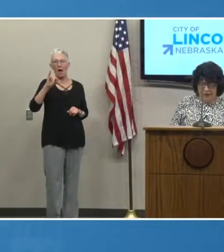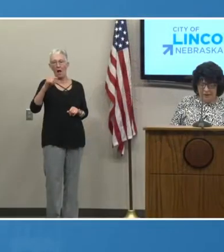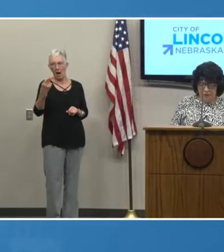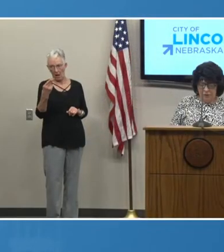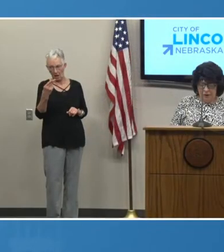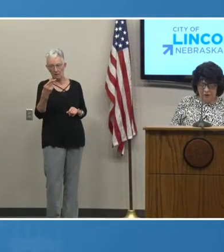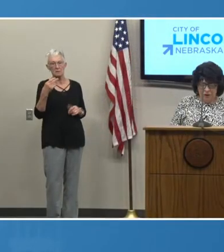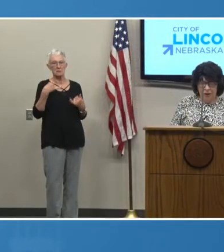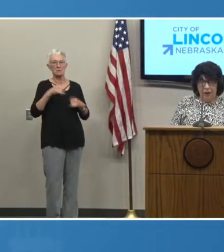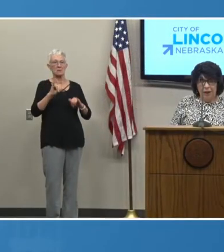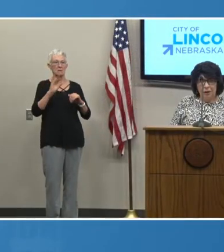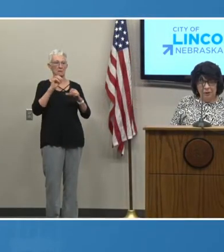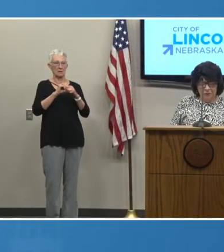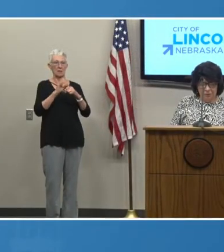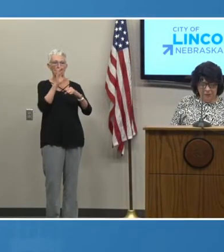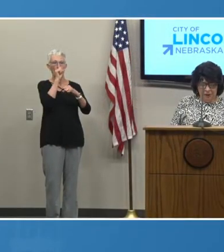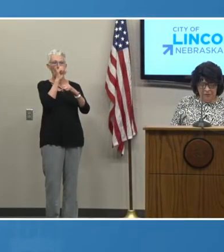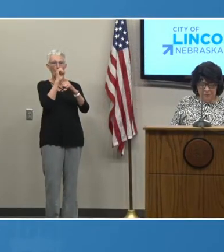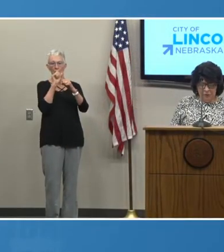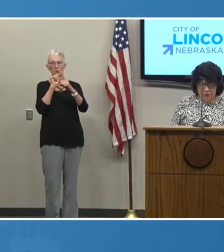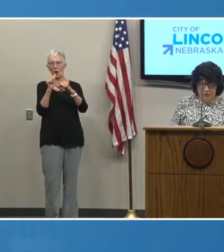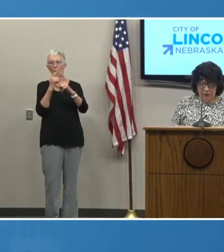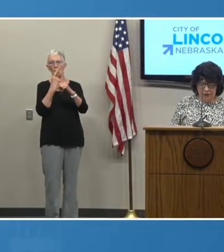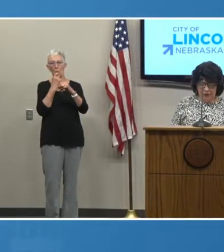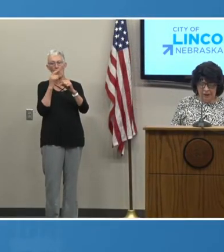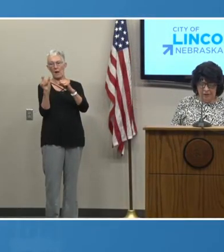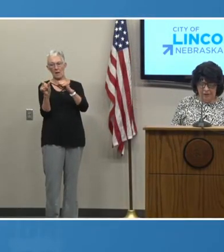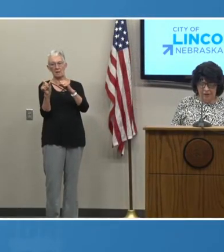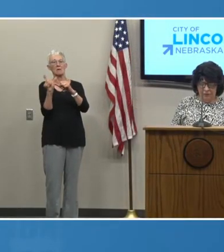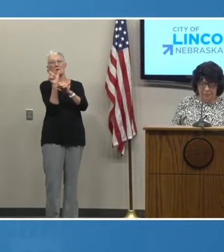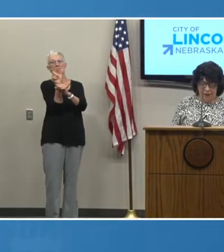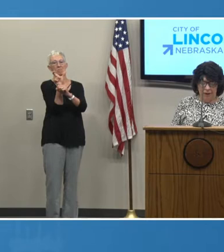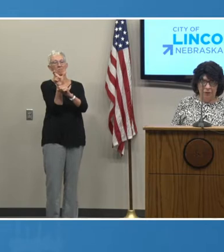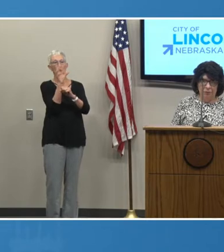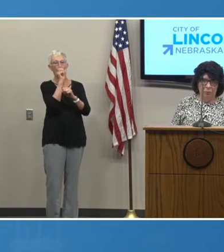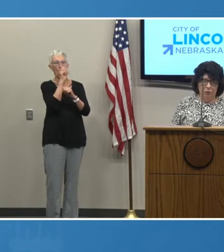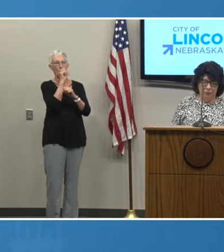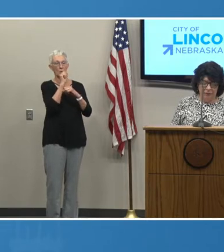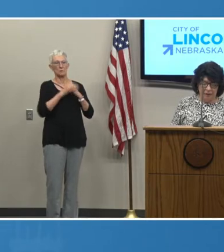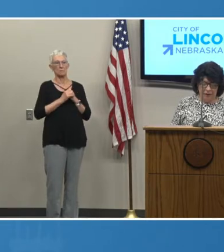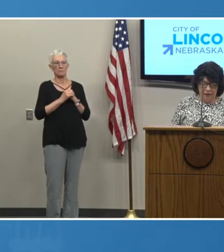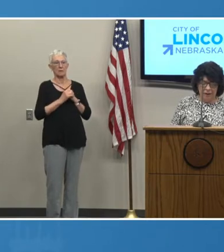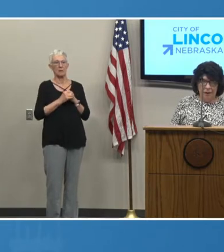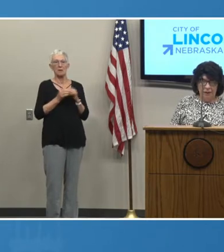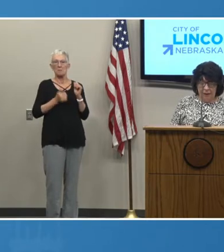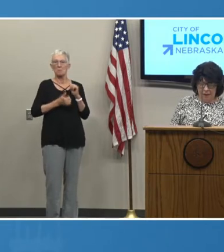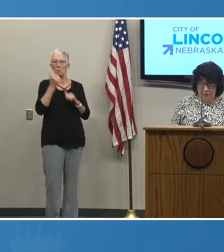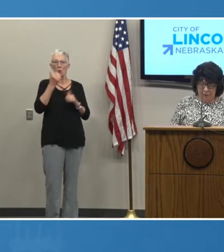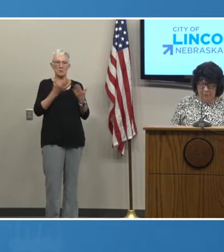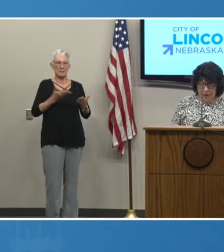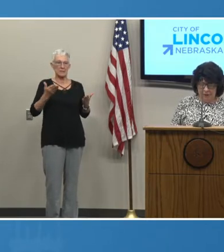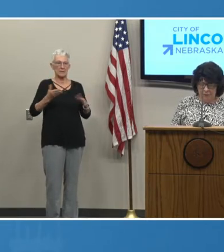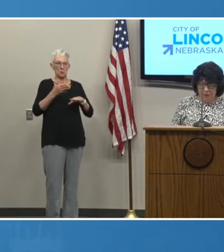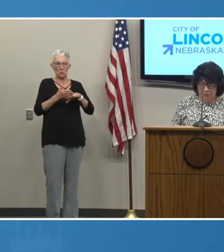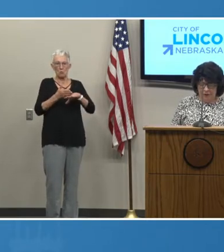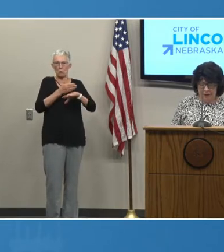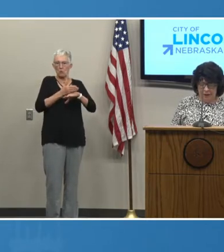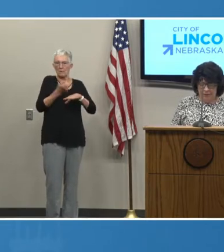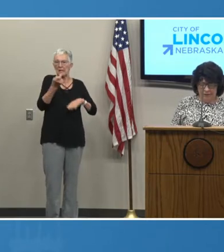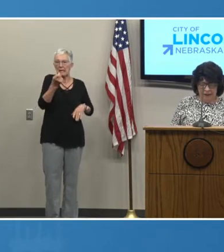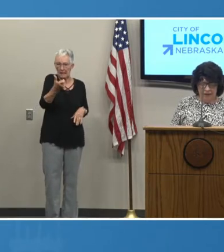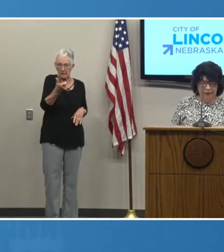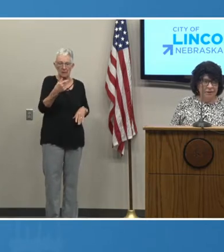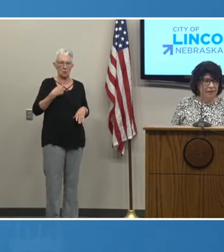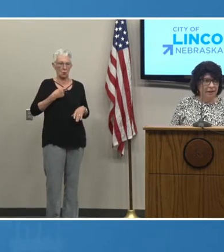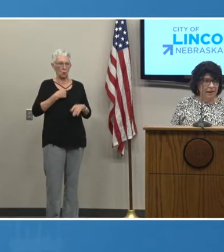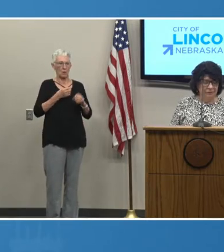will stay in orange. However, because most of our indicators have remained or improved slightly, the Health Department has moved the